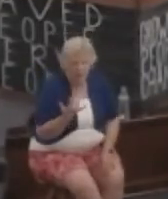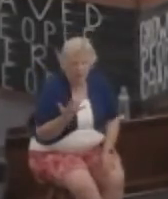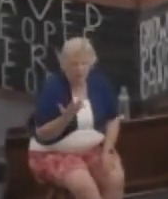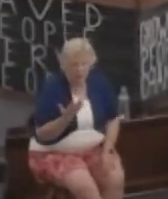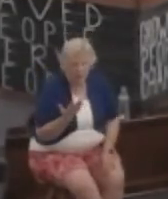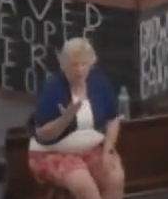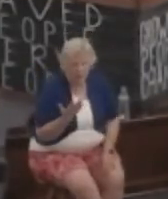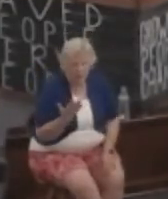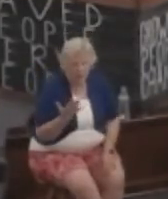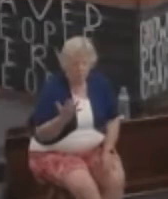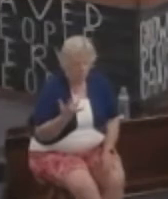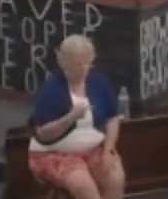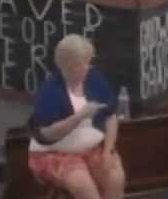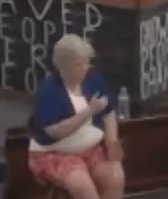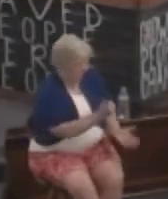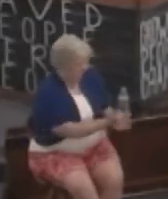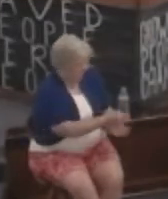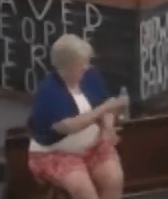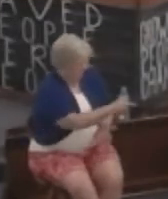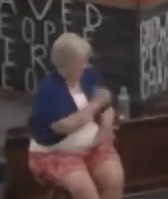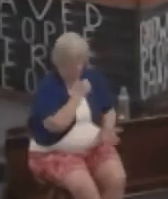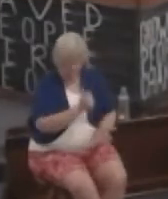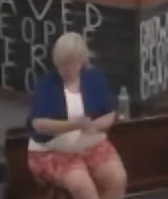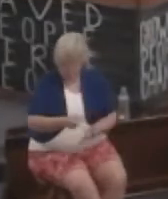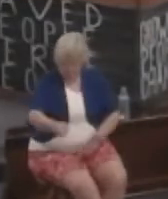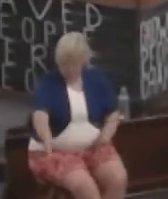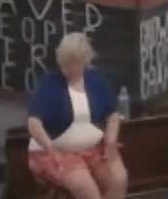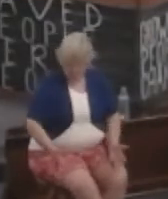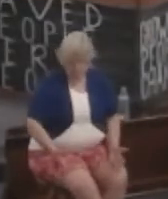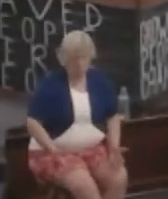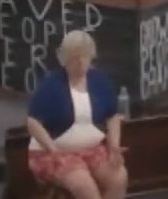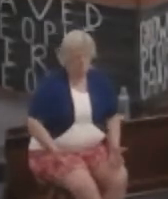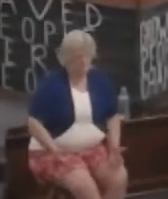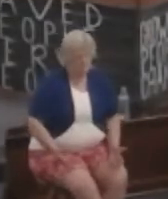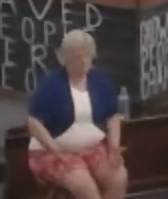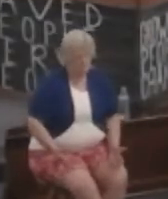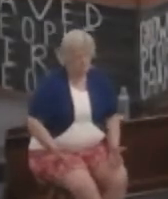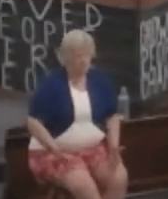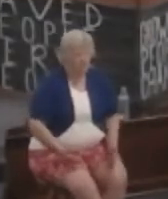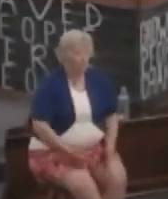How come you helped that person and not this person?